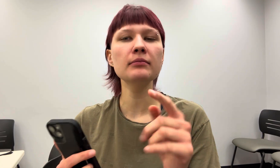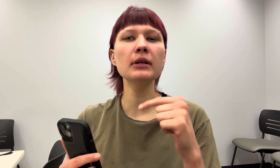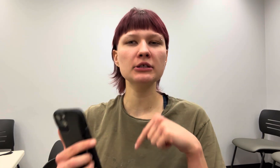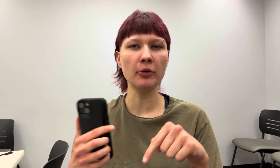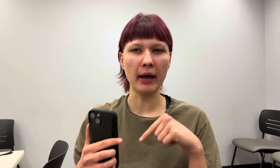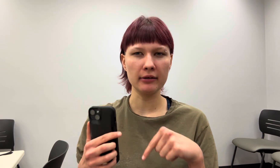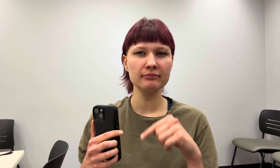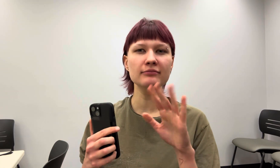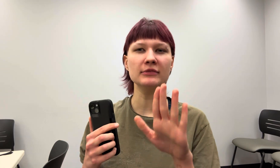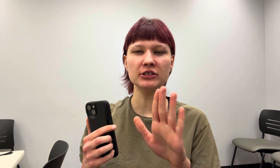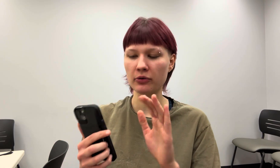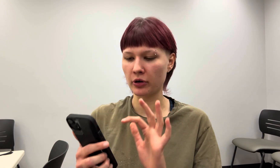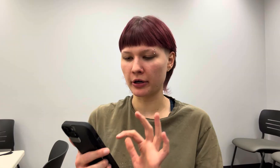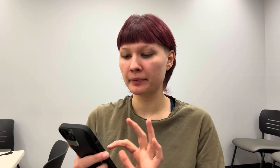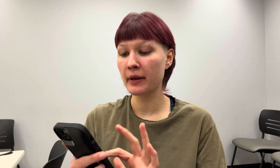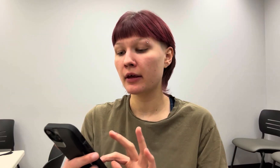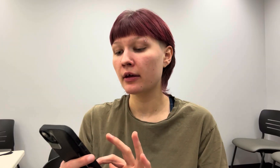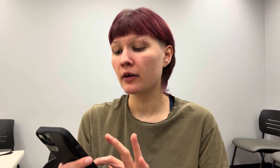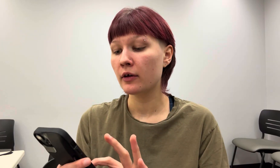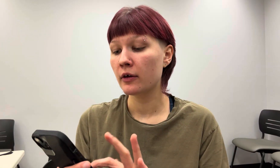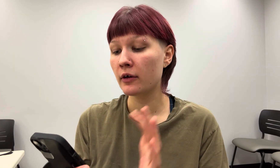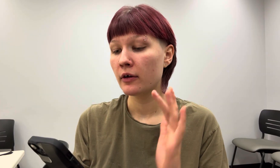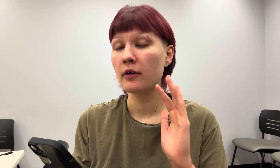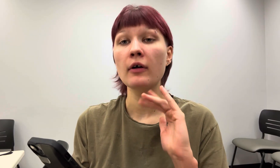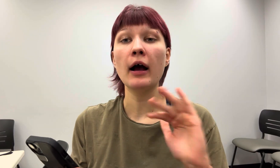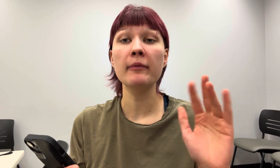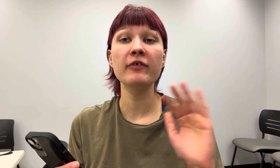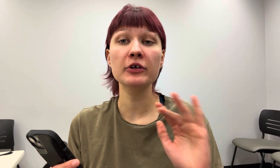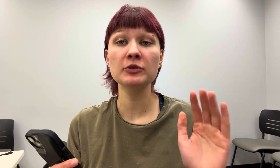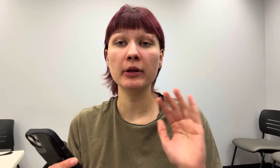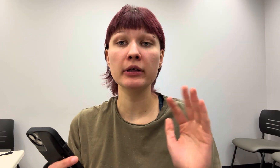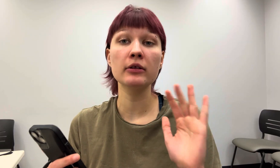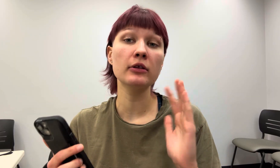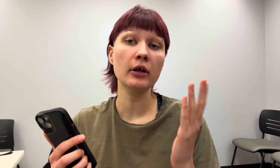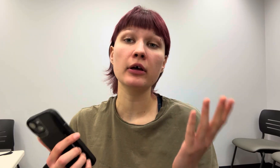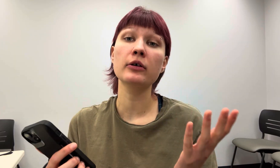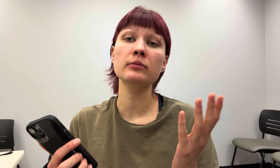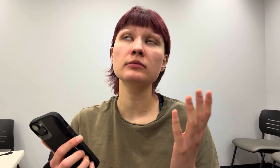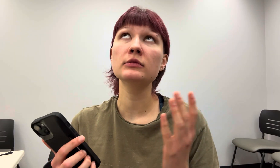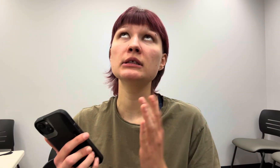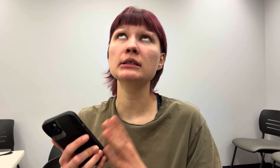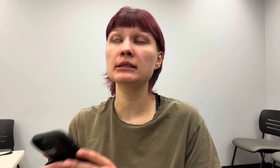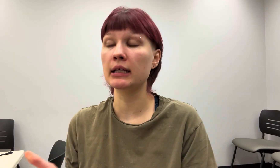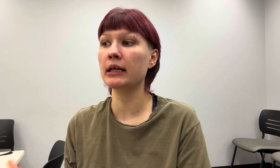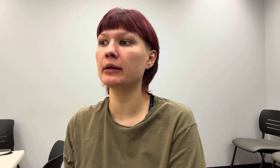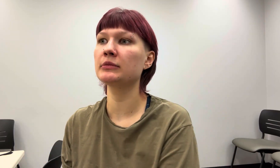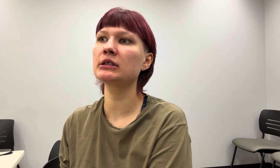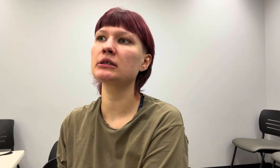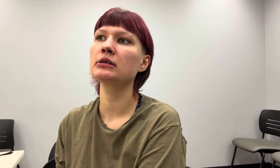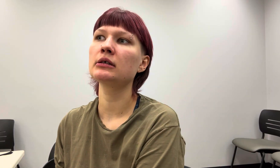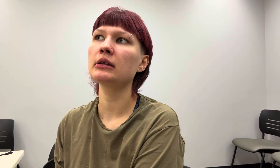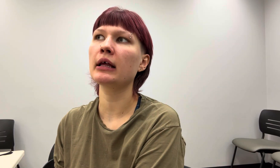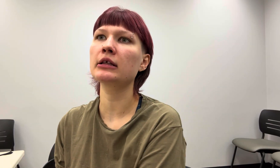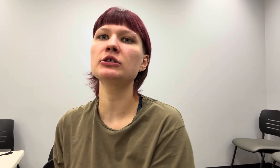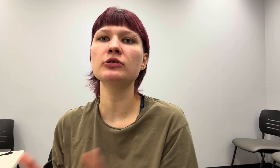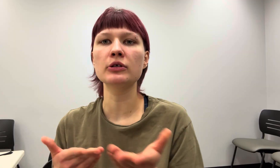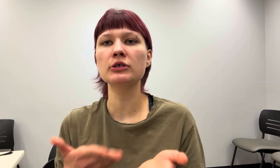Let's go back. Let's go in order. I'm fingerspelling the synonyms that the students